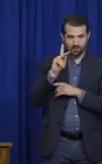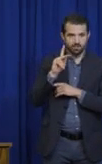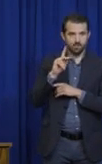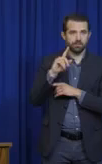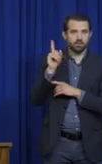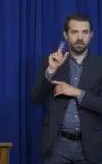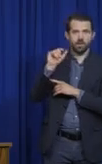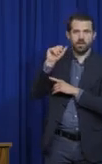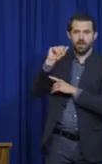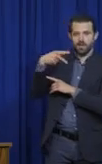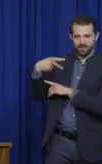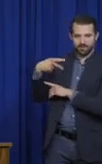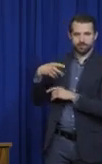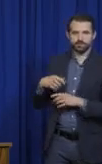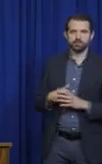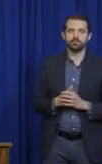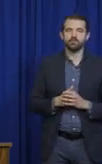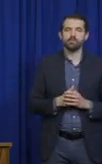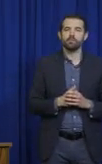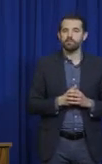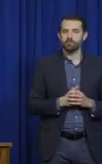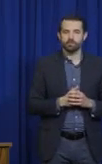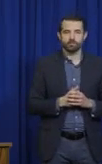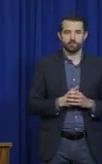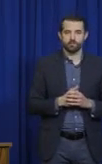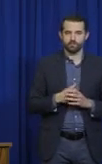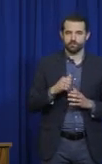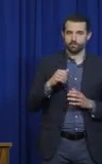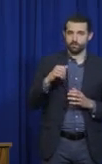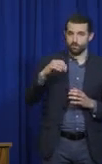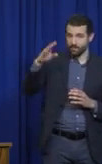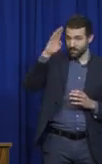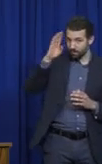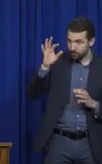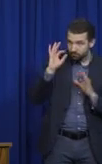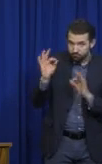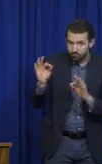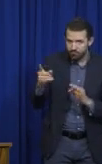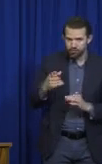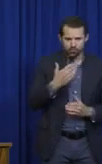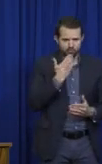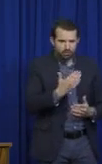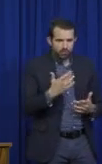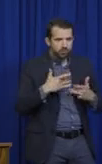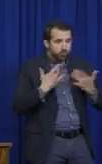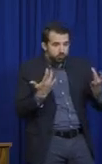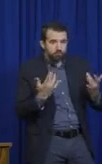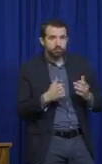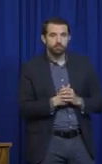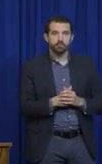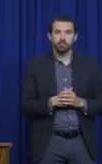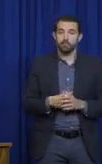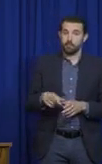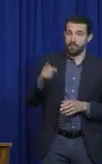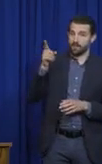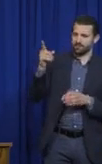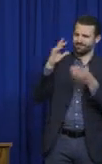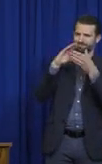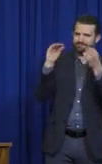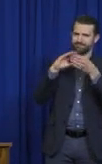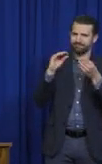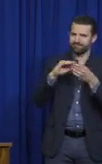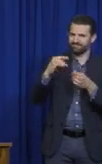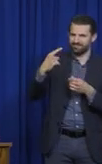Hey, how do you do? Good, Patrick, what's going on? So you mentioned, I believe it was